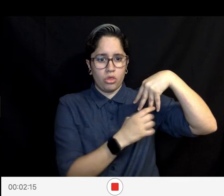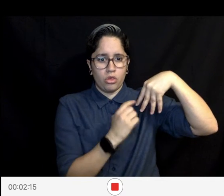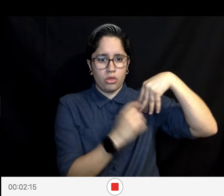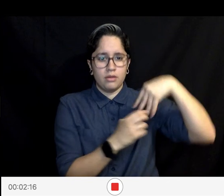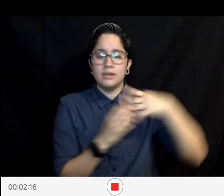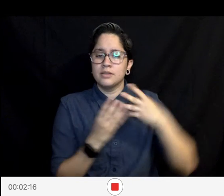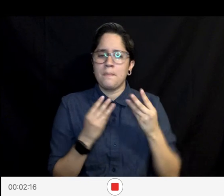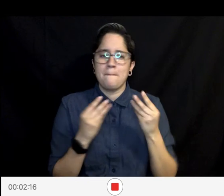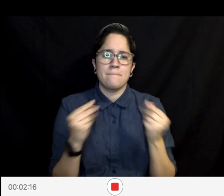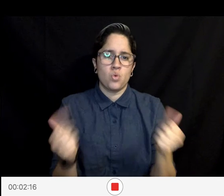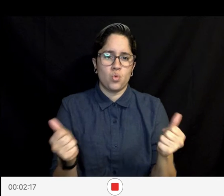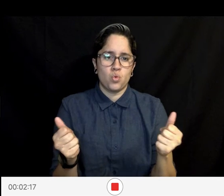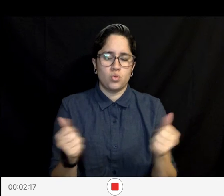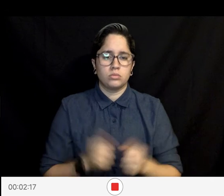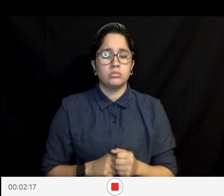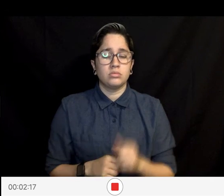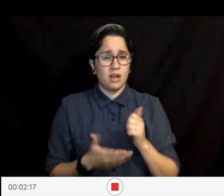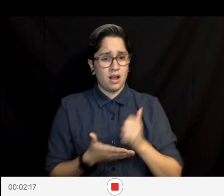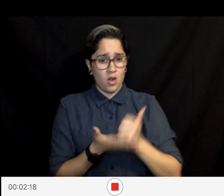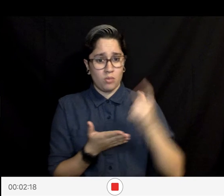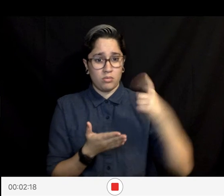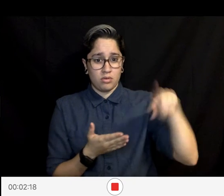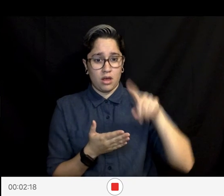steer clear of other jellyfish.